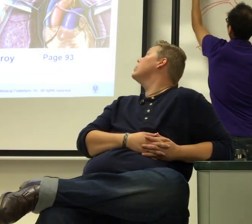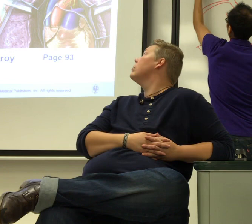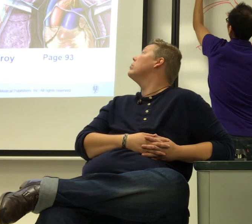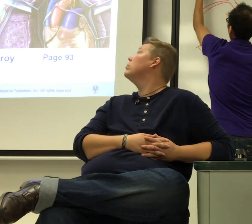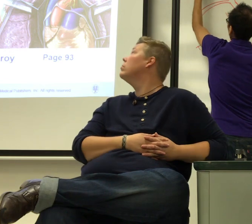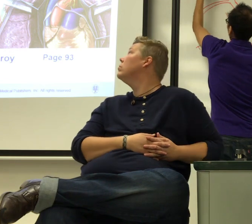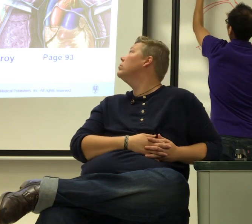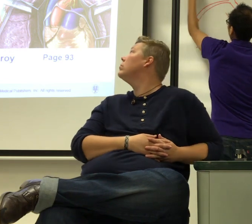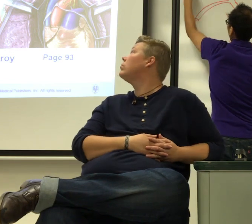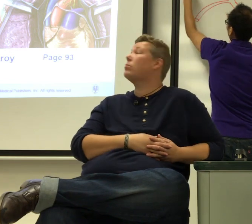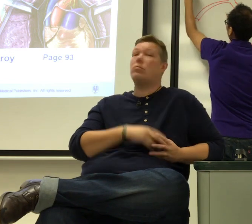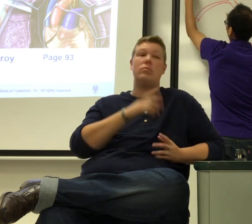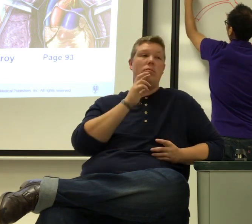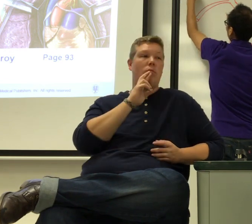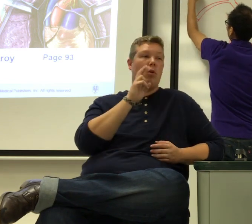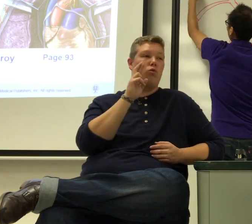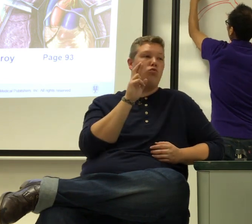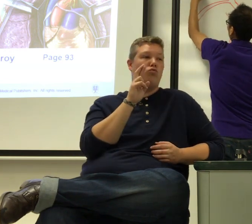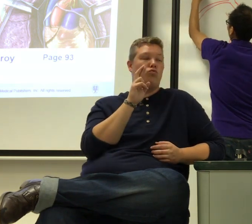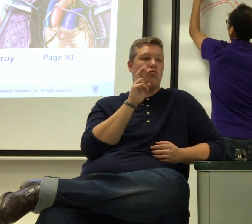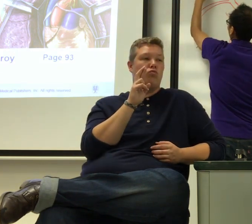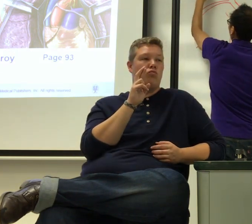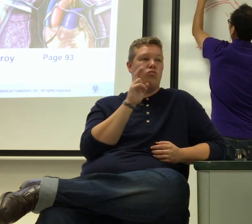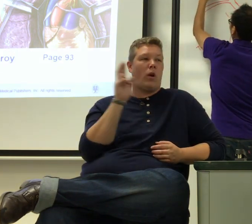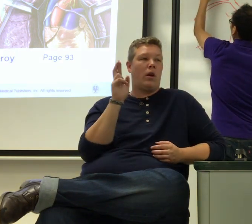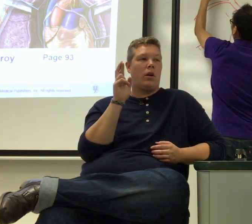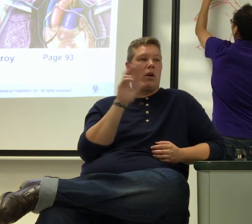here's right common carotid.